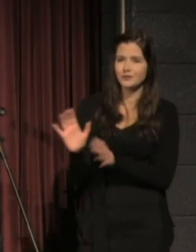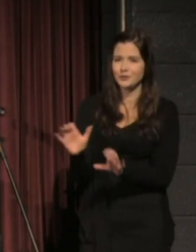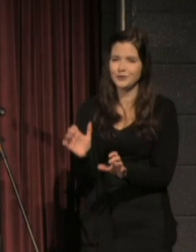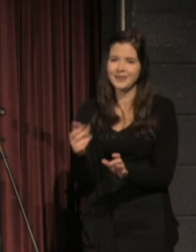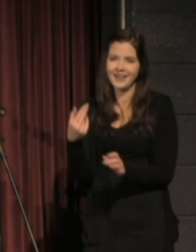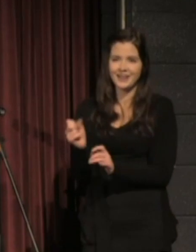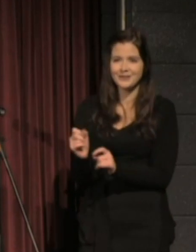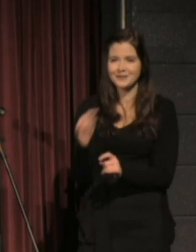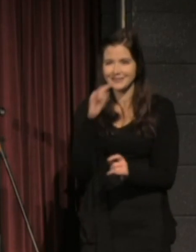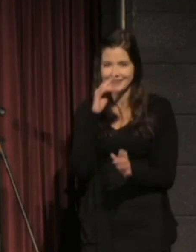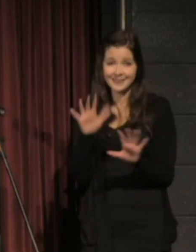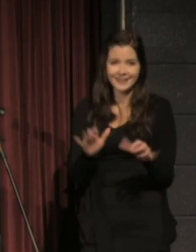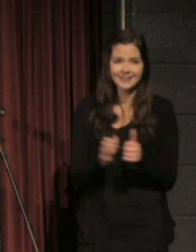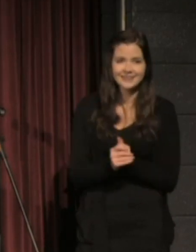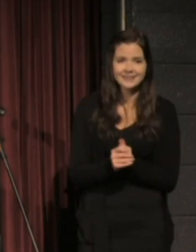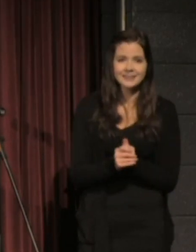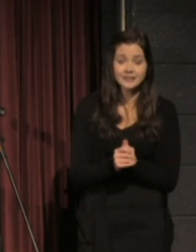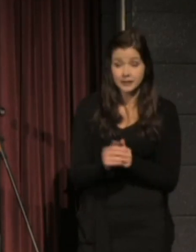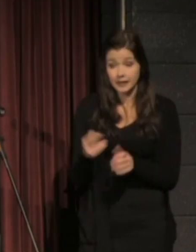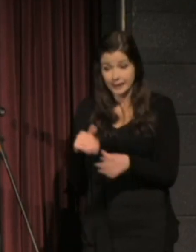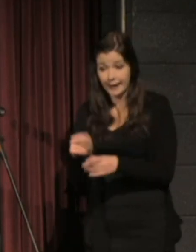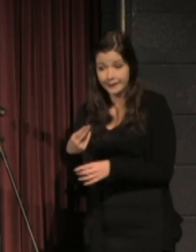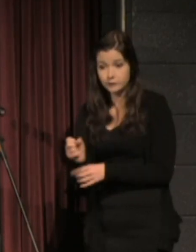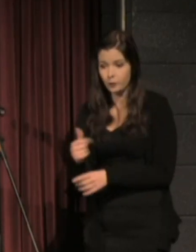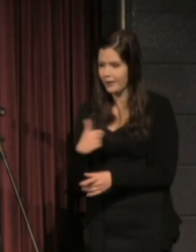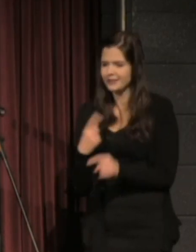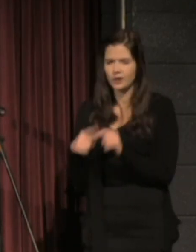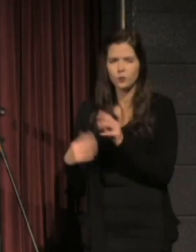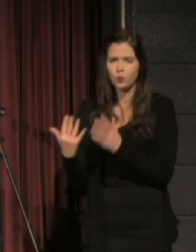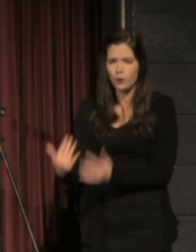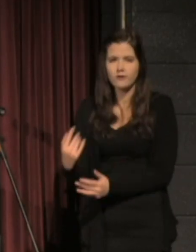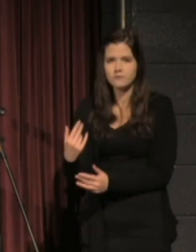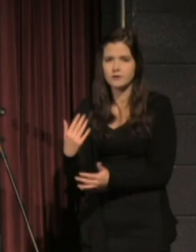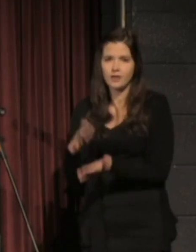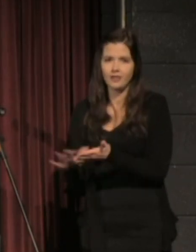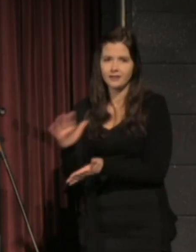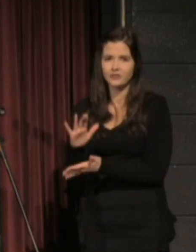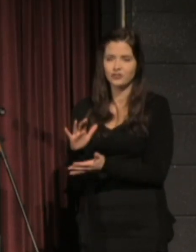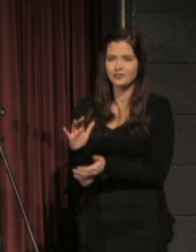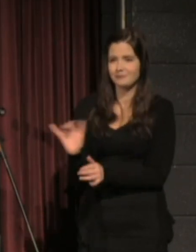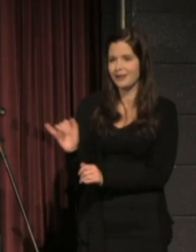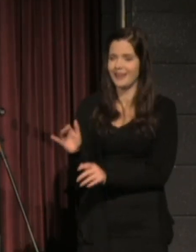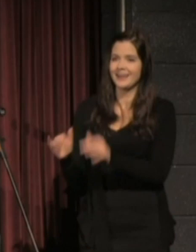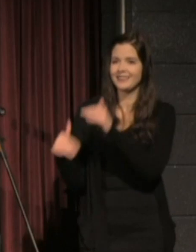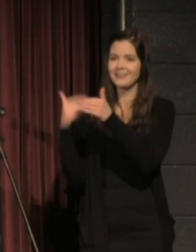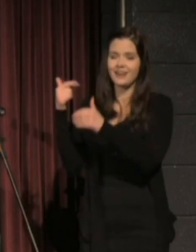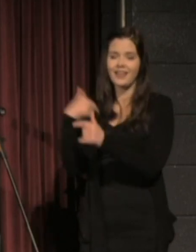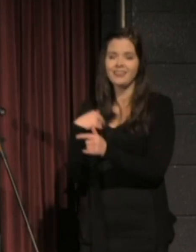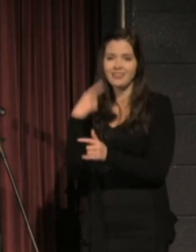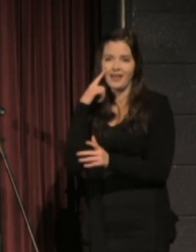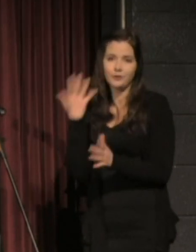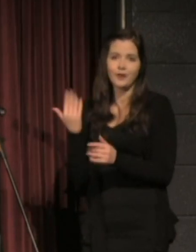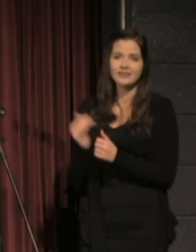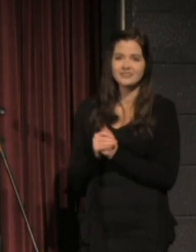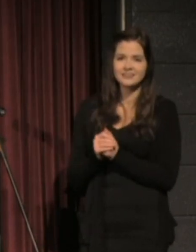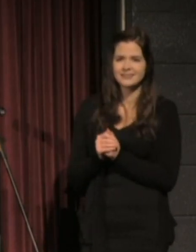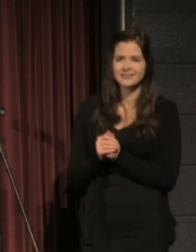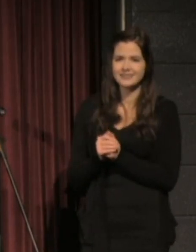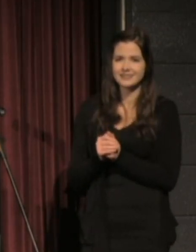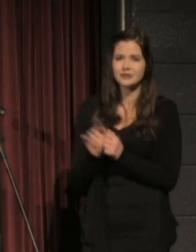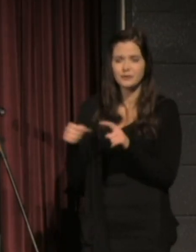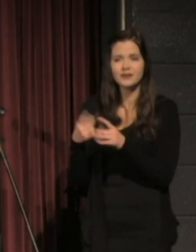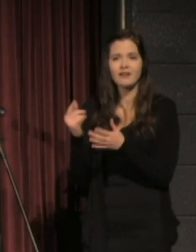high school kid stuff. In high school, I couldn't wait for college so I could be treated like the adult that I thought I was. At the